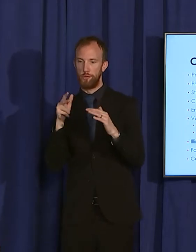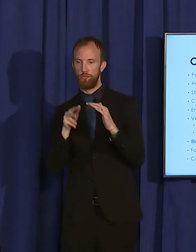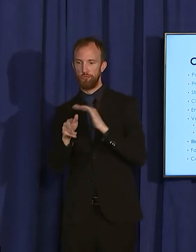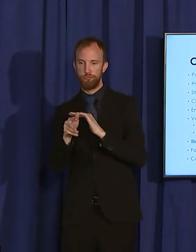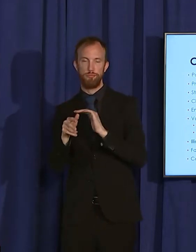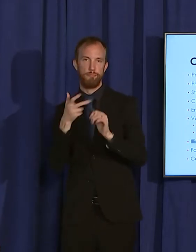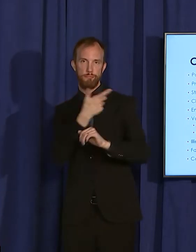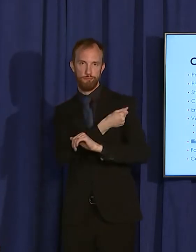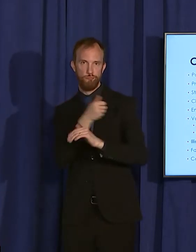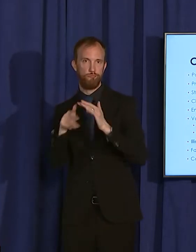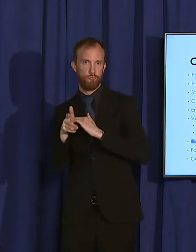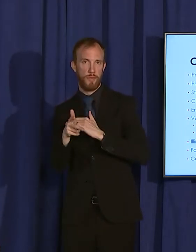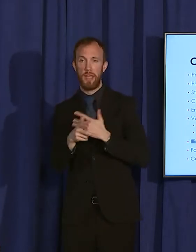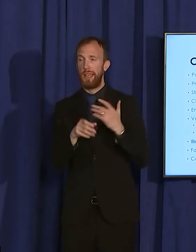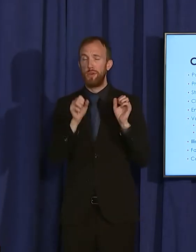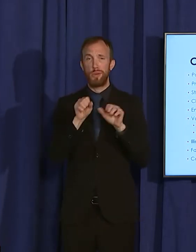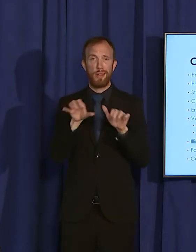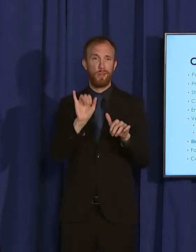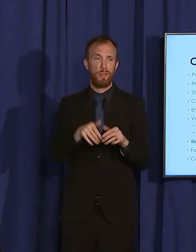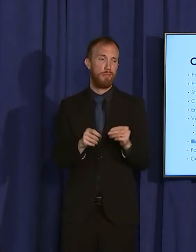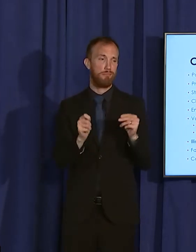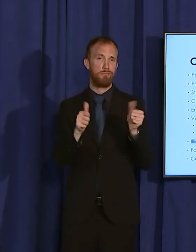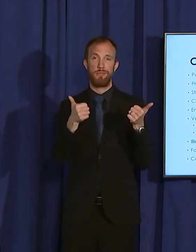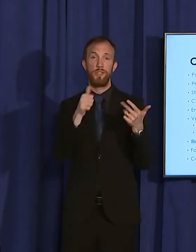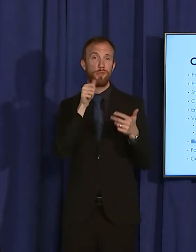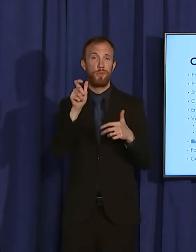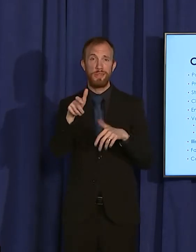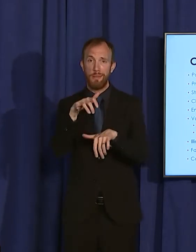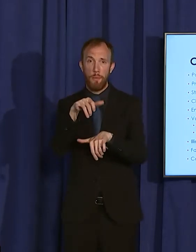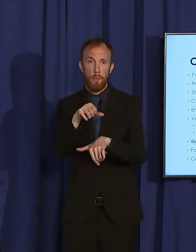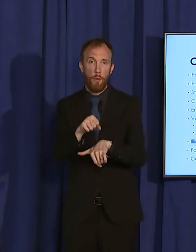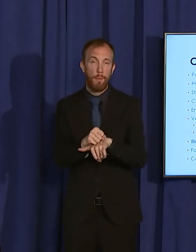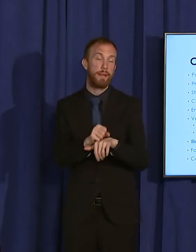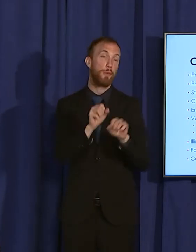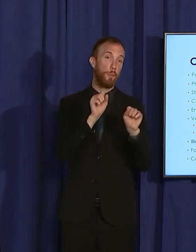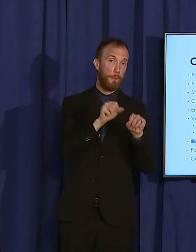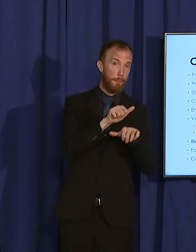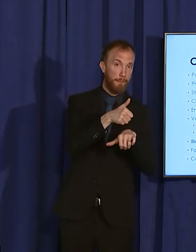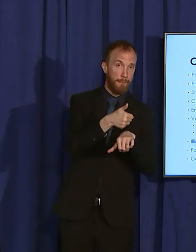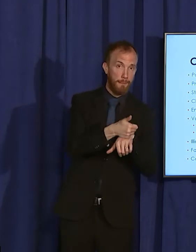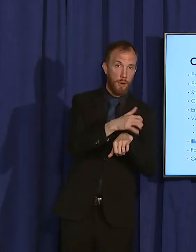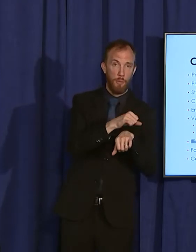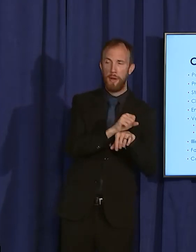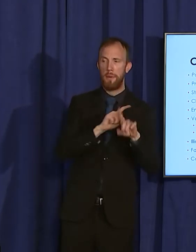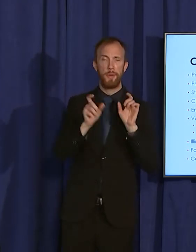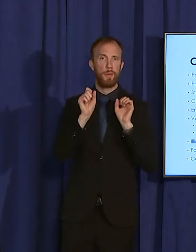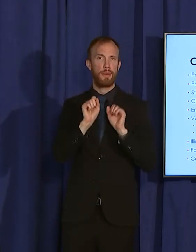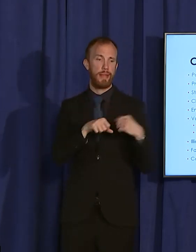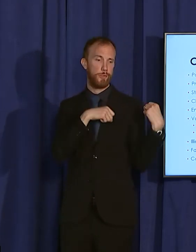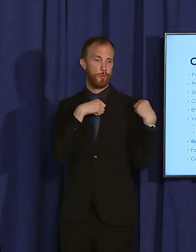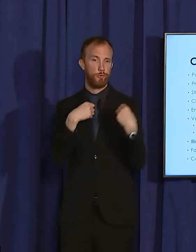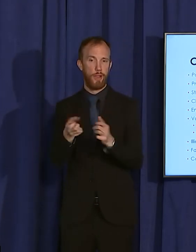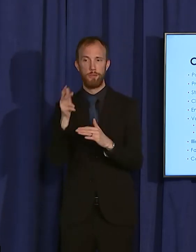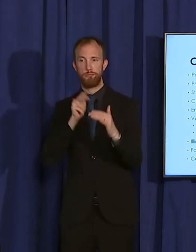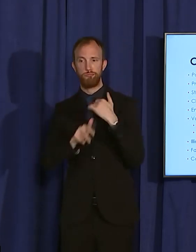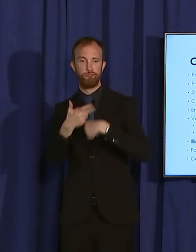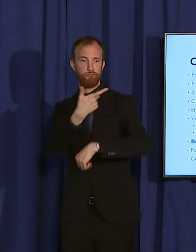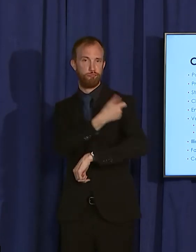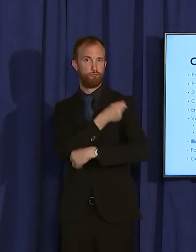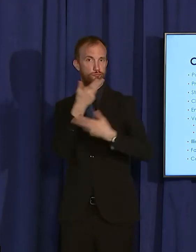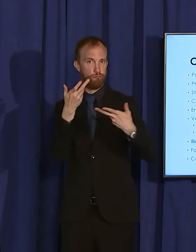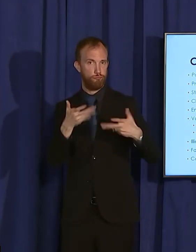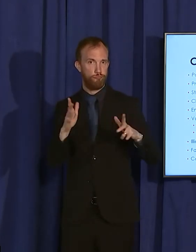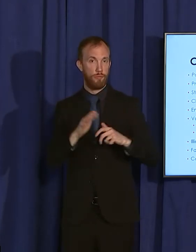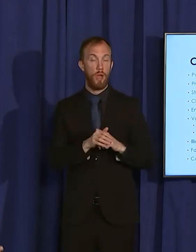can drive down there without an appointment. Even better, call or go online to make an appointment. We also have J&J available